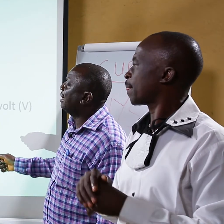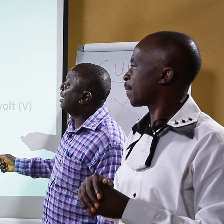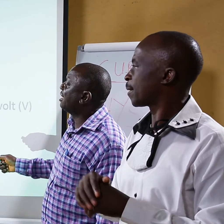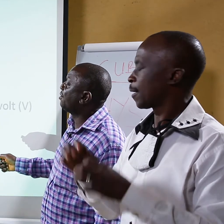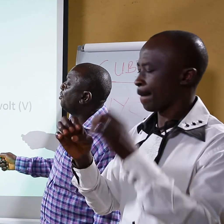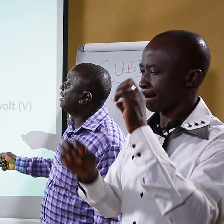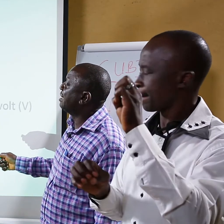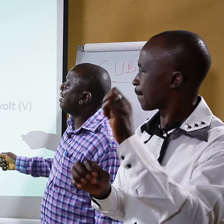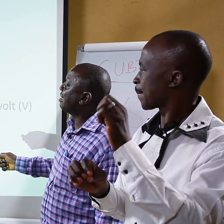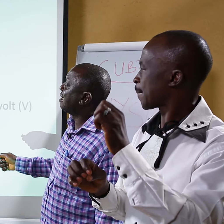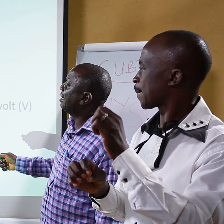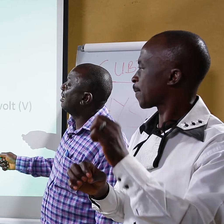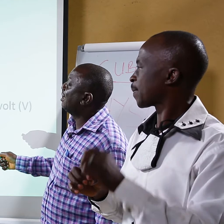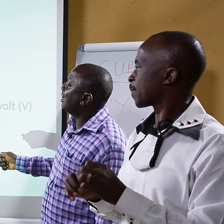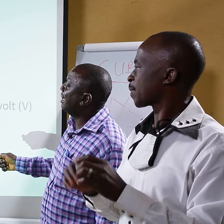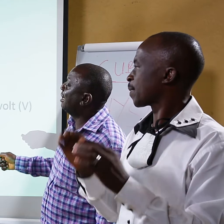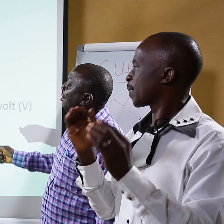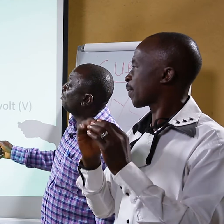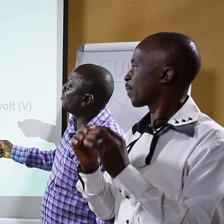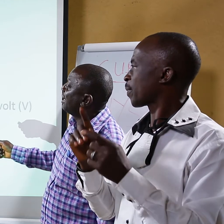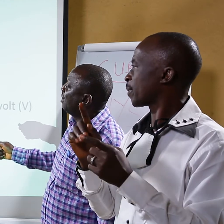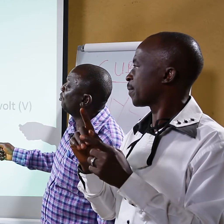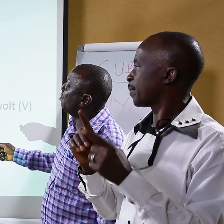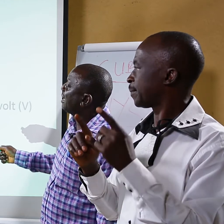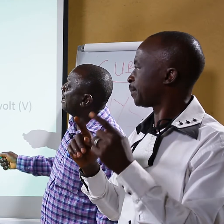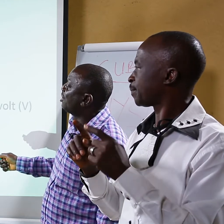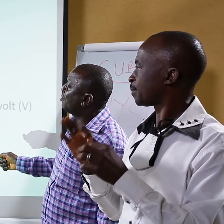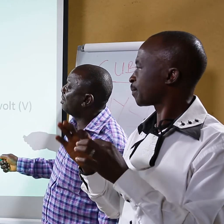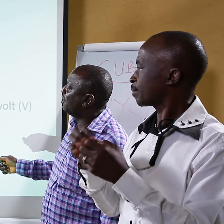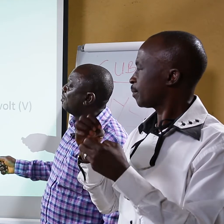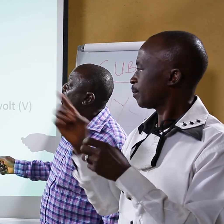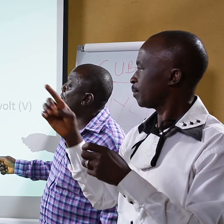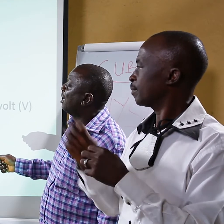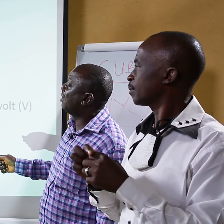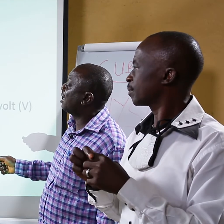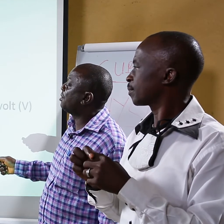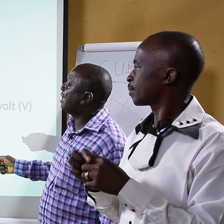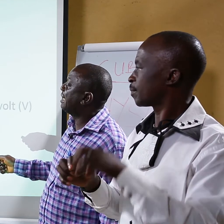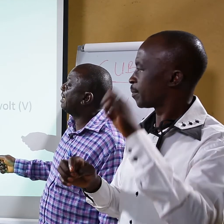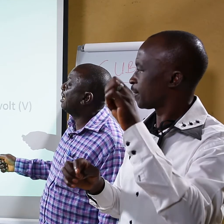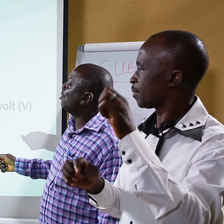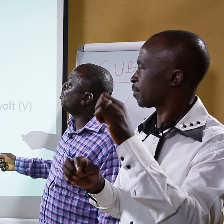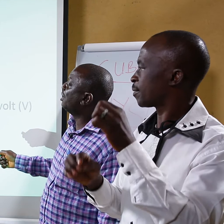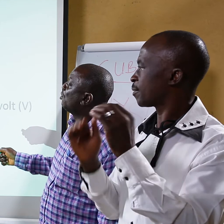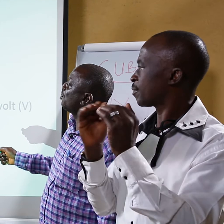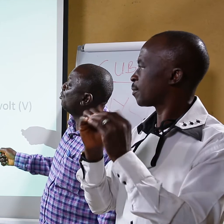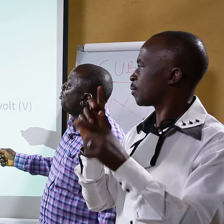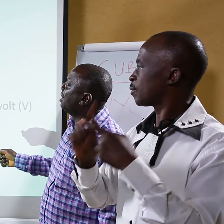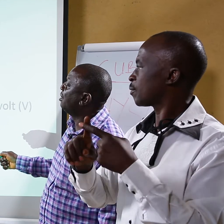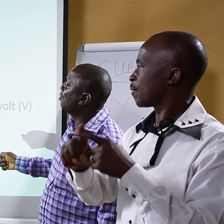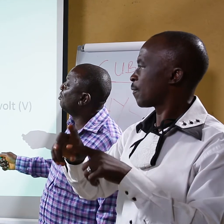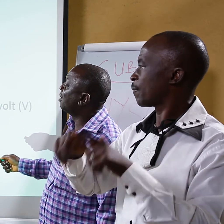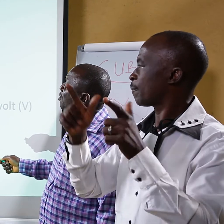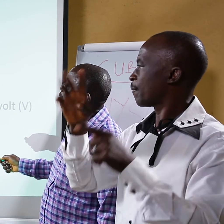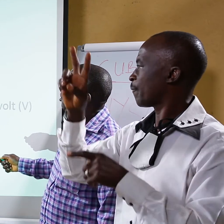Now, E, electric field intensity, E, from here, if we make E the subject of the formula, we will now have capital E to be equals to